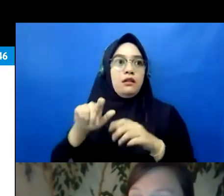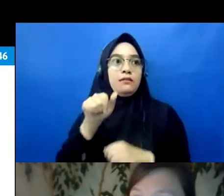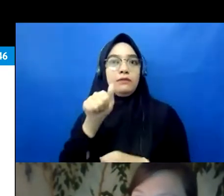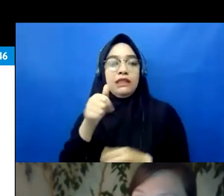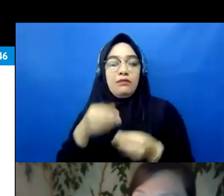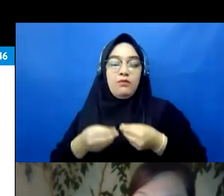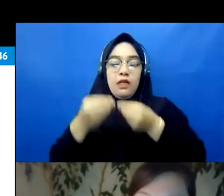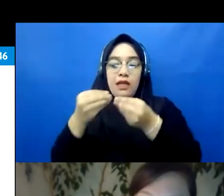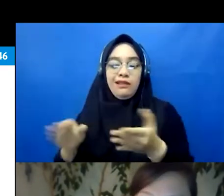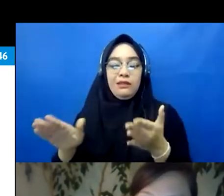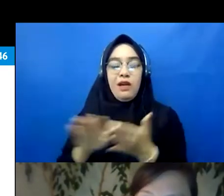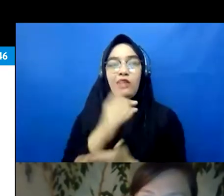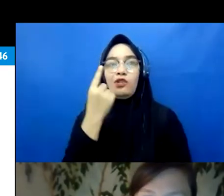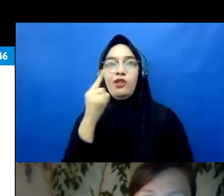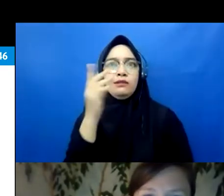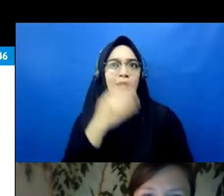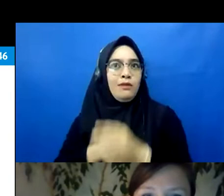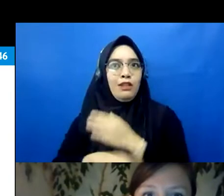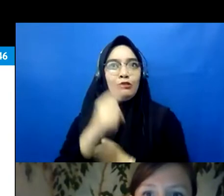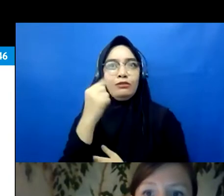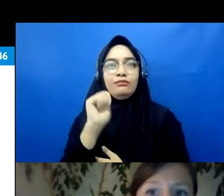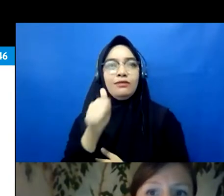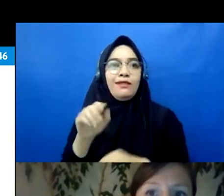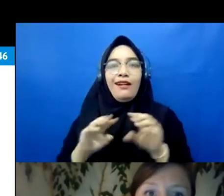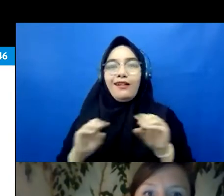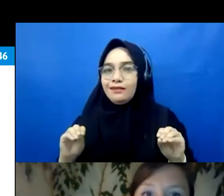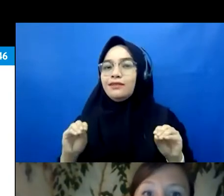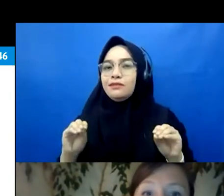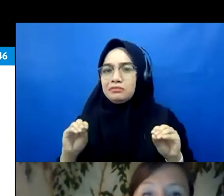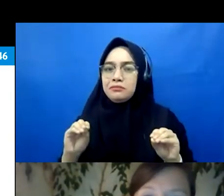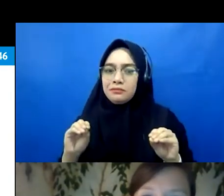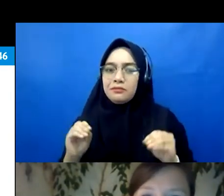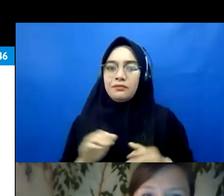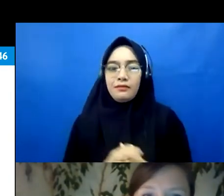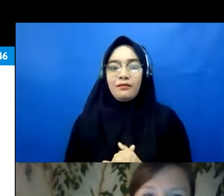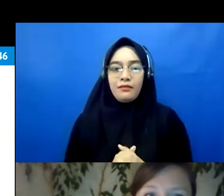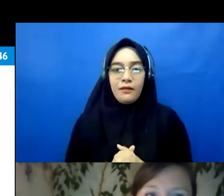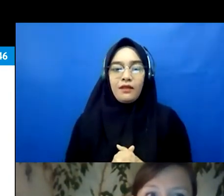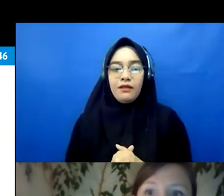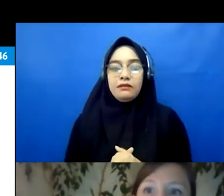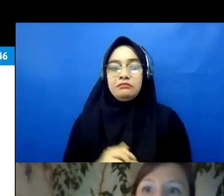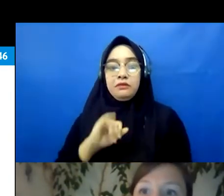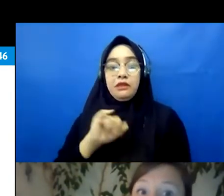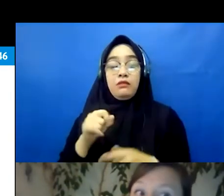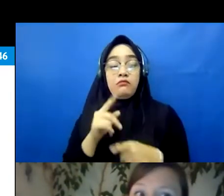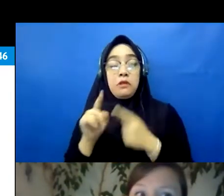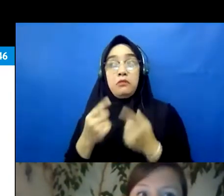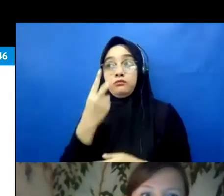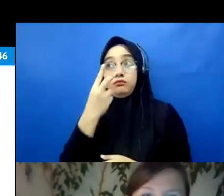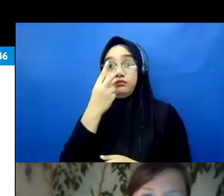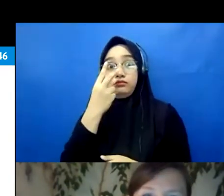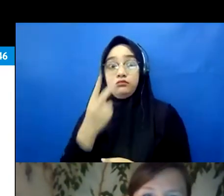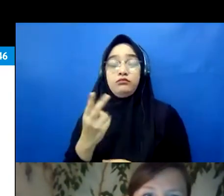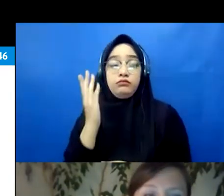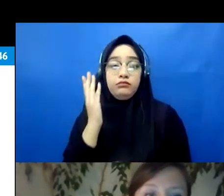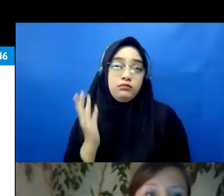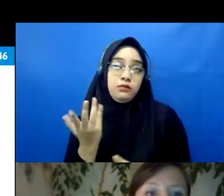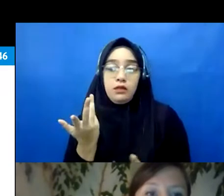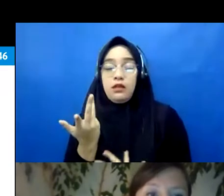enterprises throughout ASEAN today. So a few notes on the context for this study